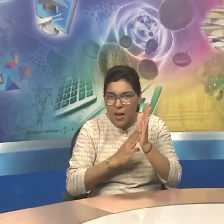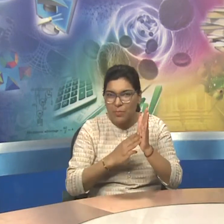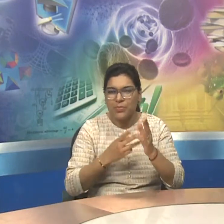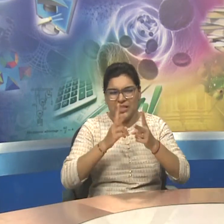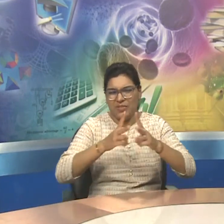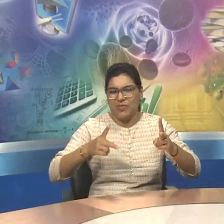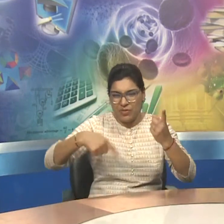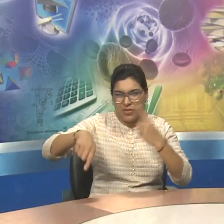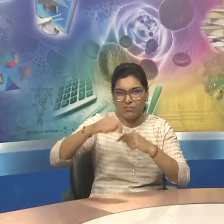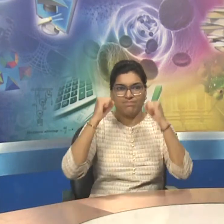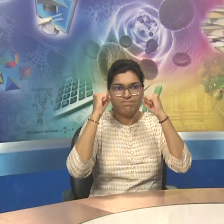At present,